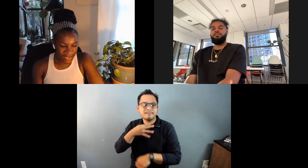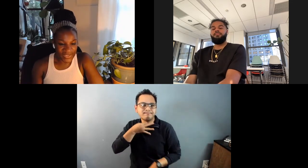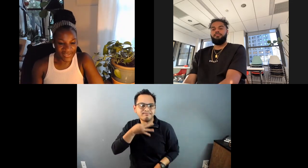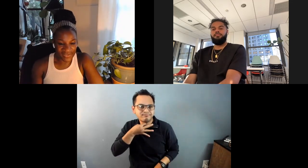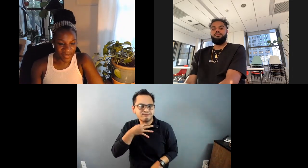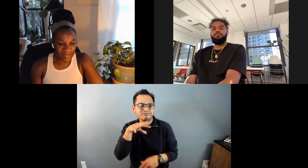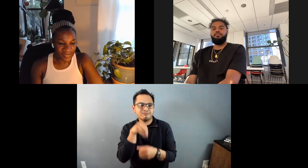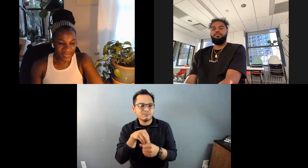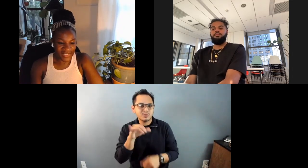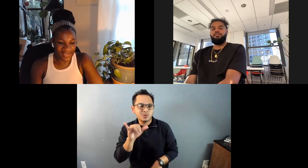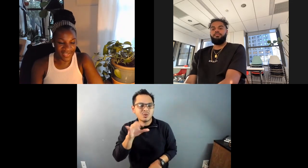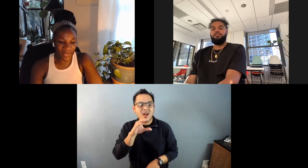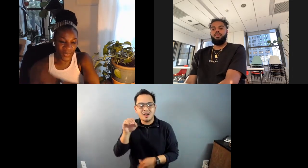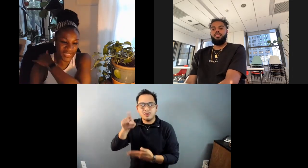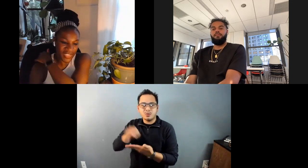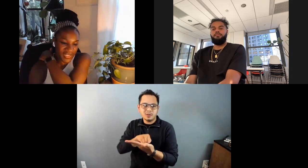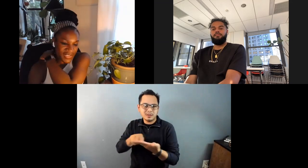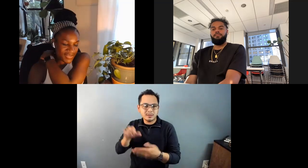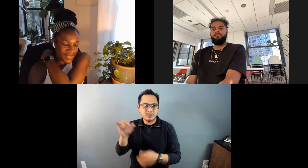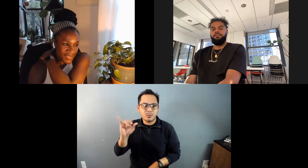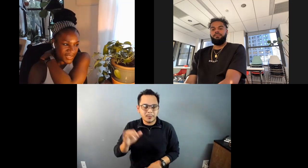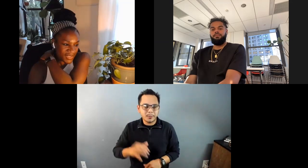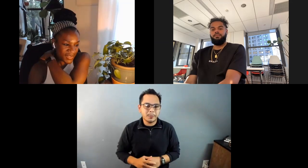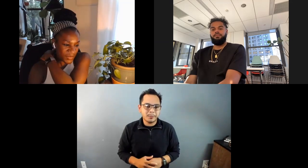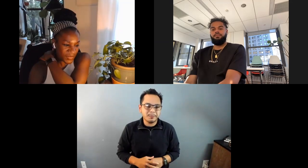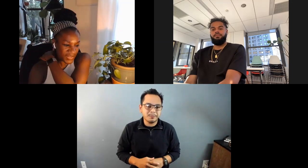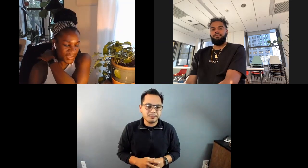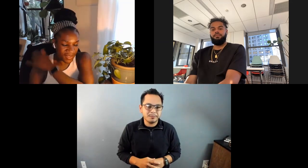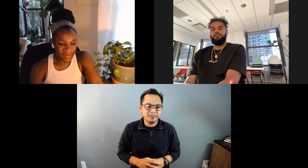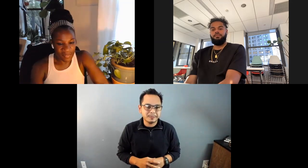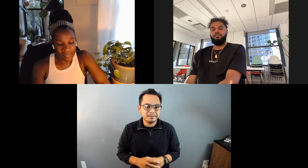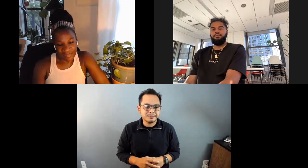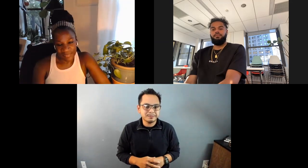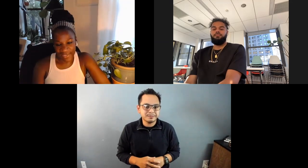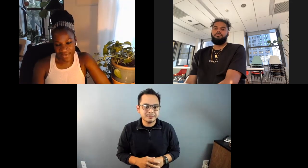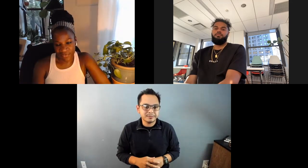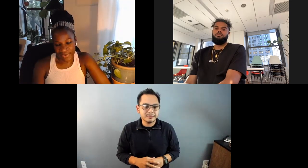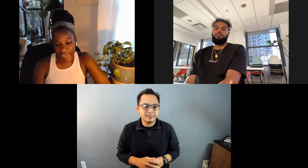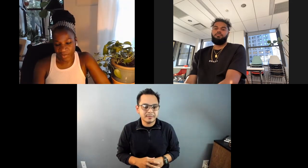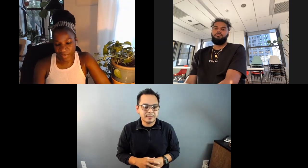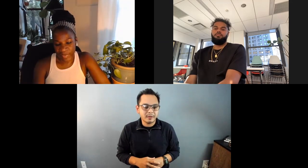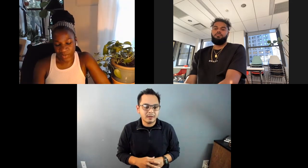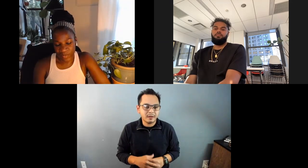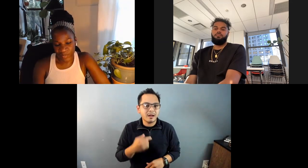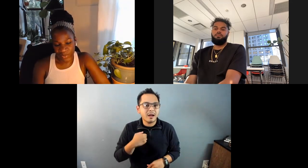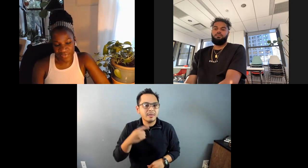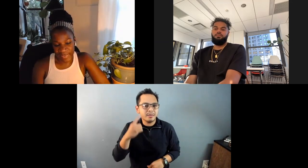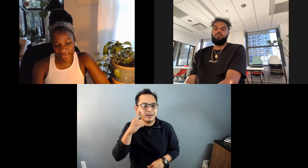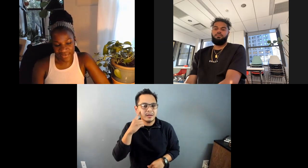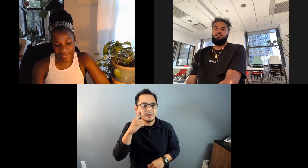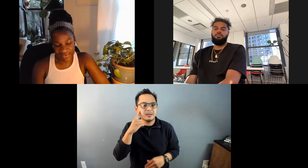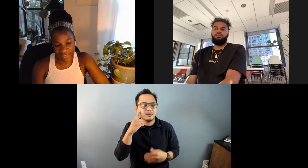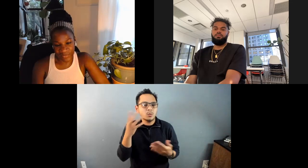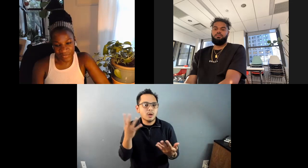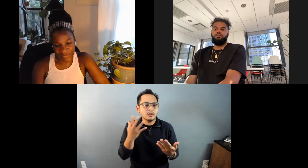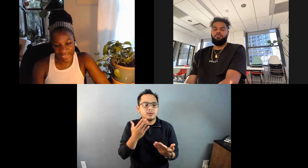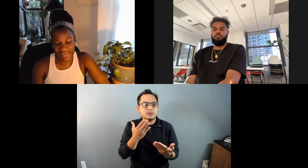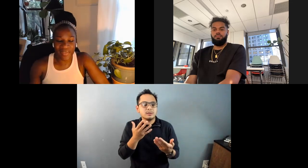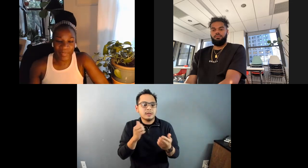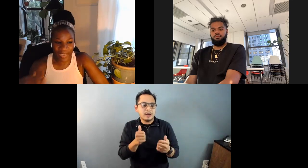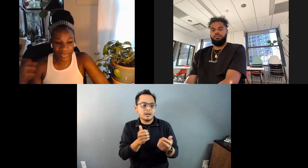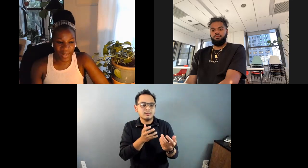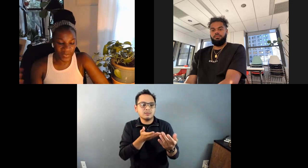first rap song I ever heard was Rough Riders Anthem. So I hit play and all I hear is dong, da dong, dong, dong, da dong, dong. And I